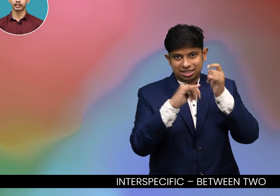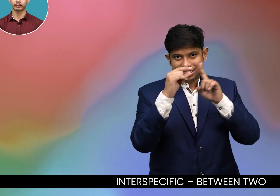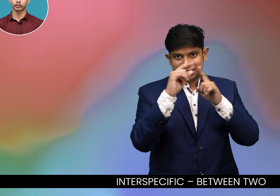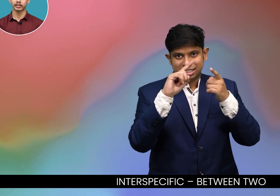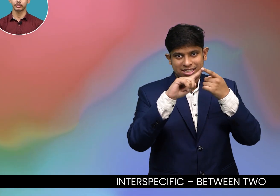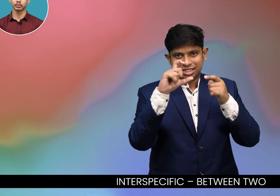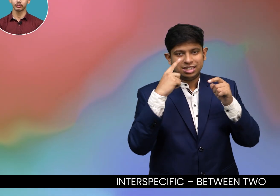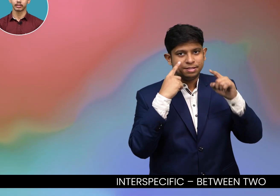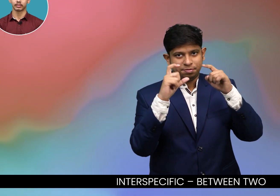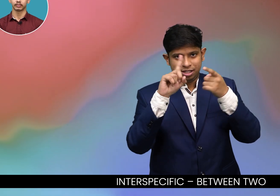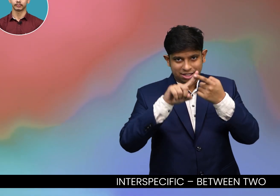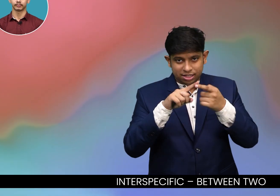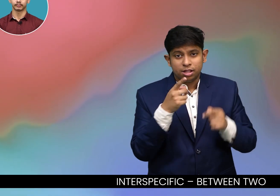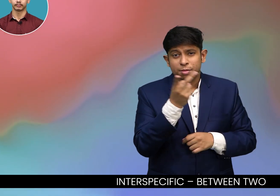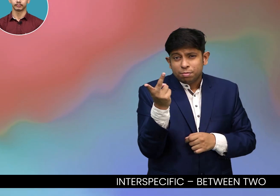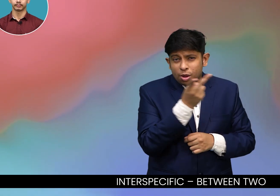Interspecific between two